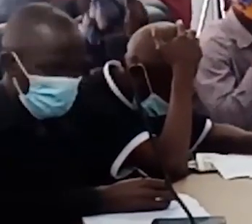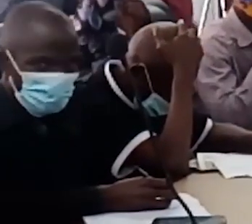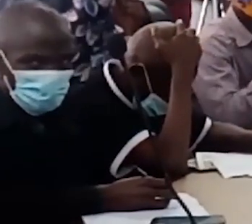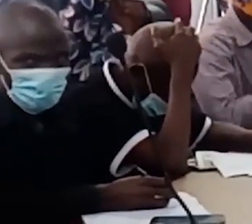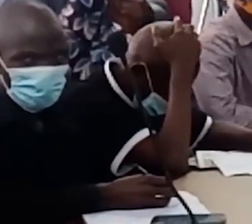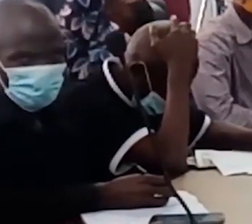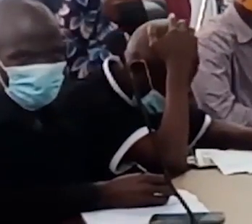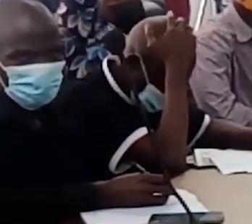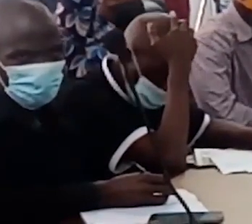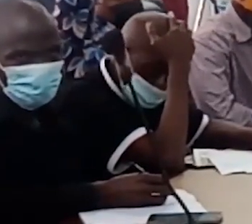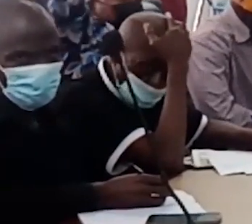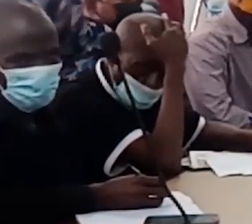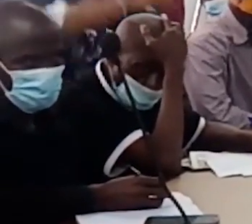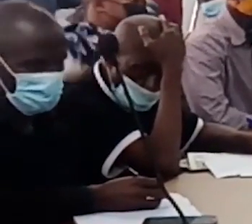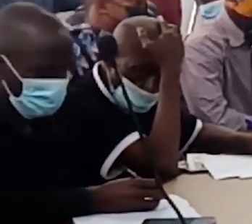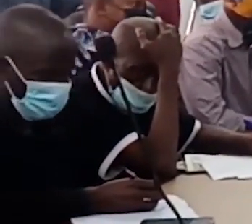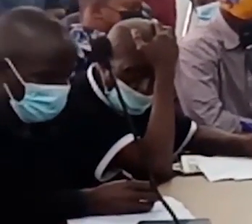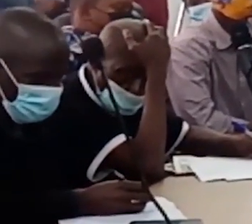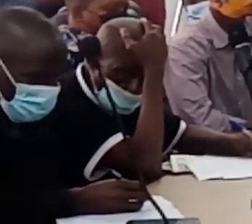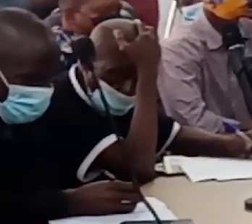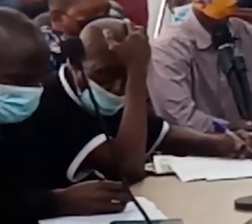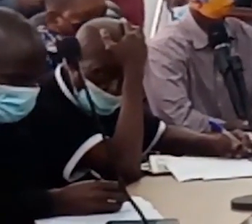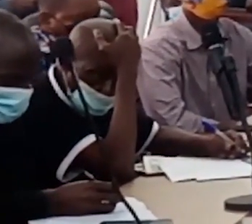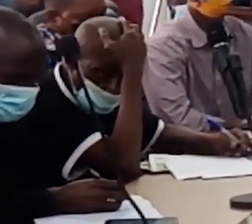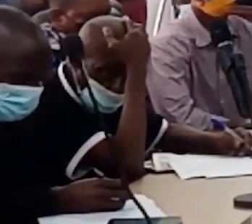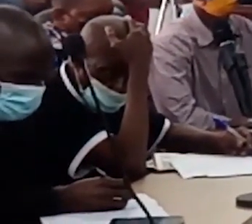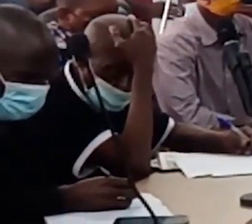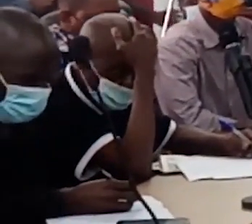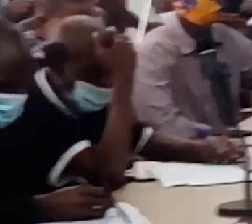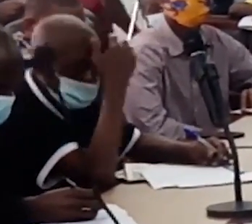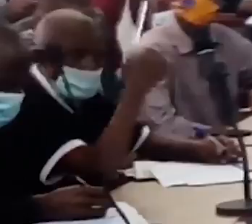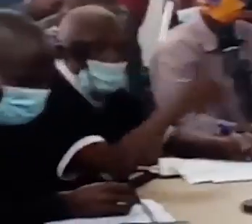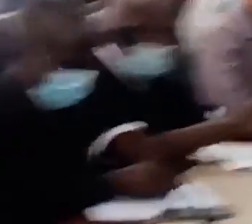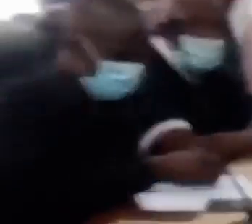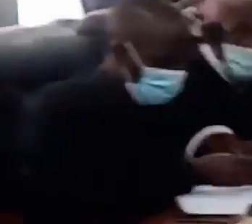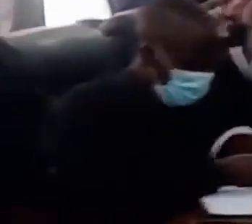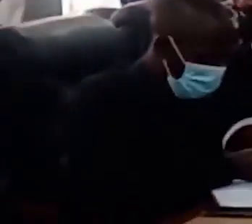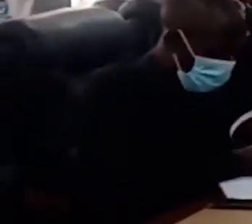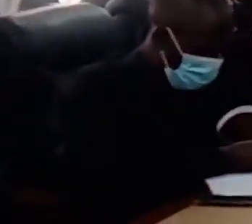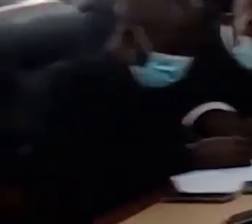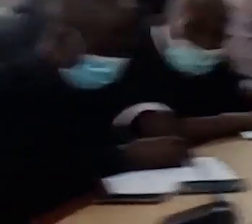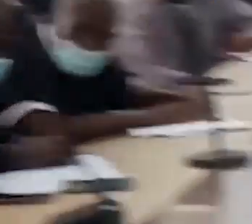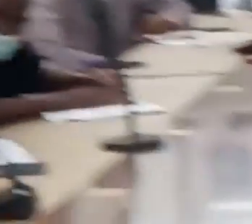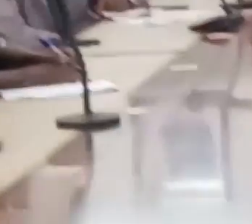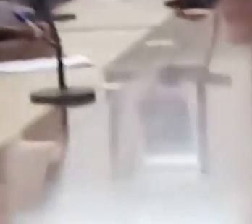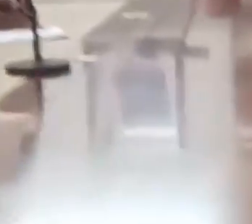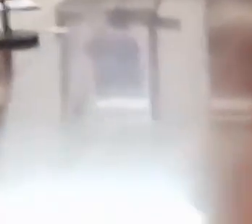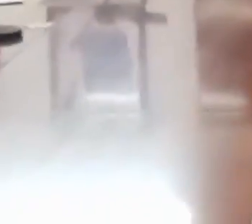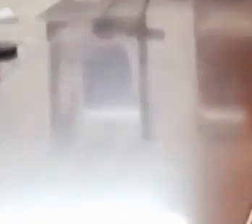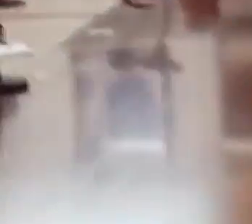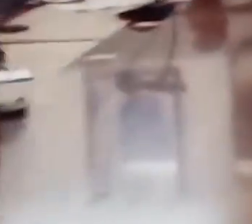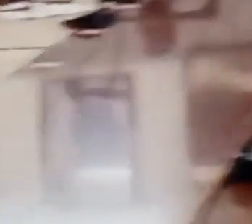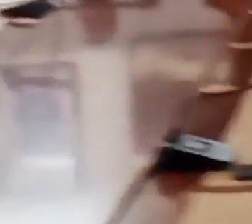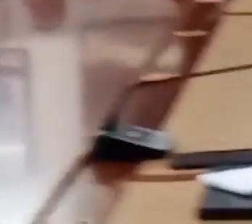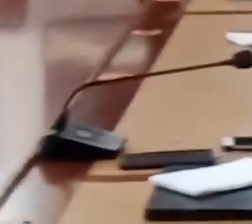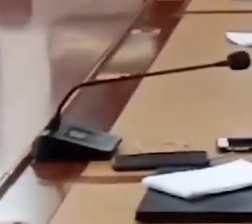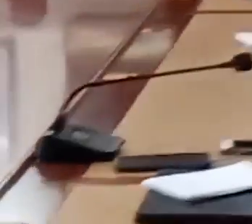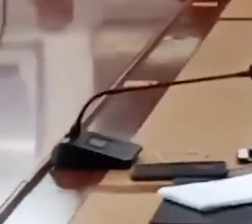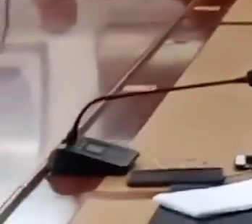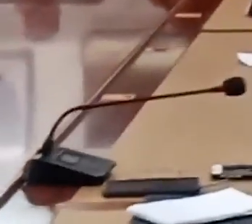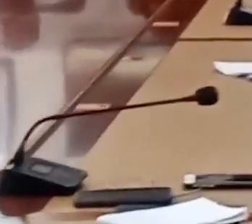All right. Okay. Any other? If there are none, then let's allow the minister